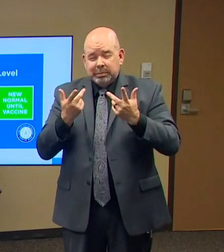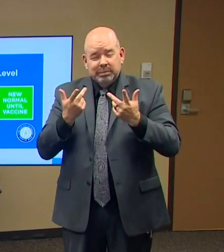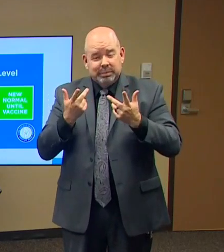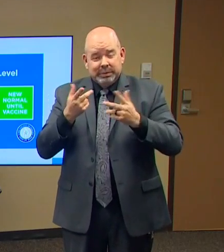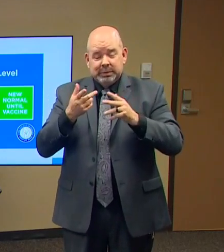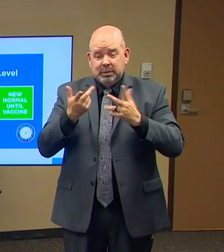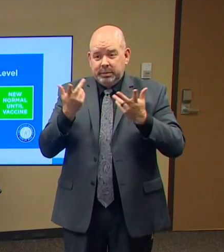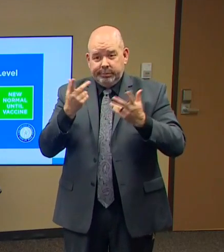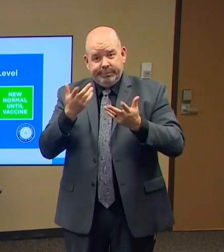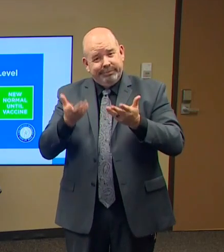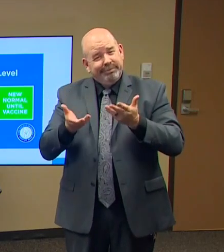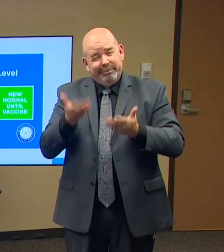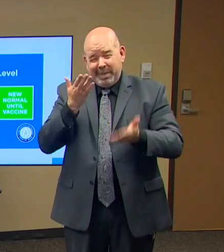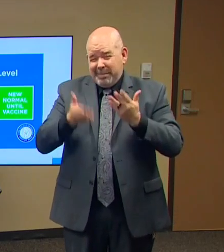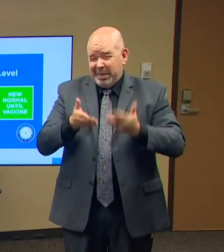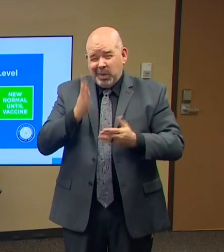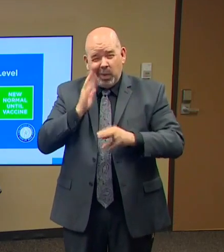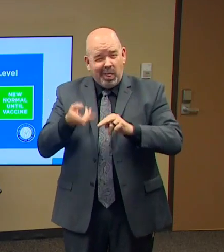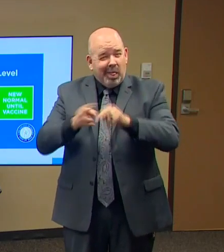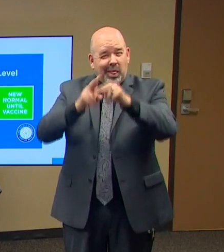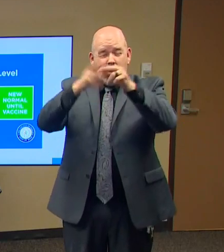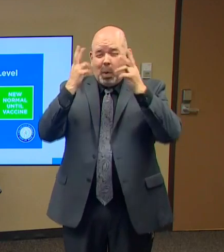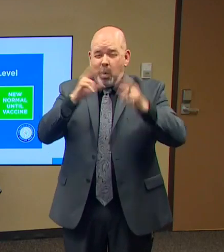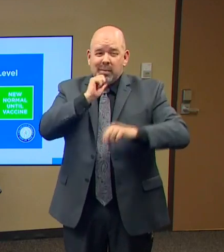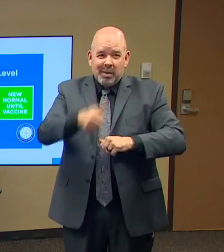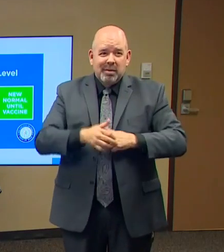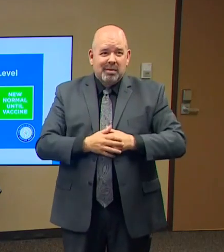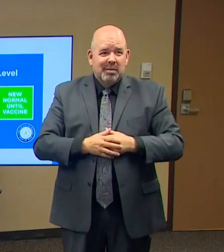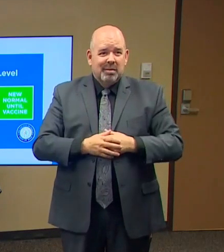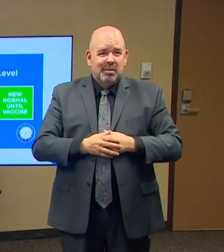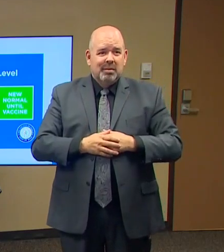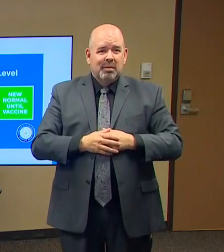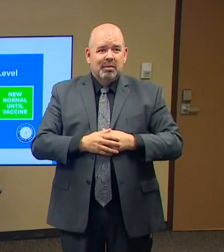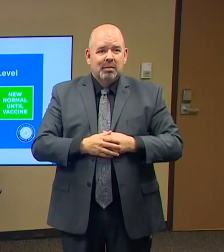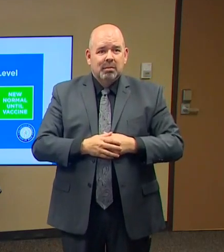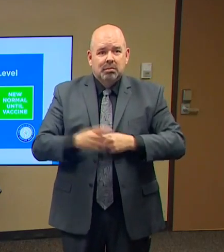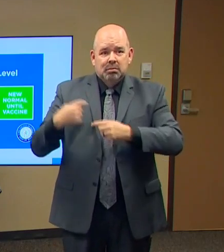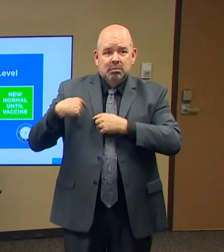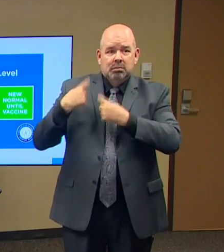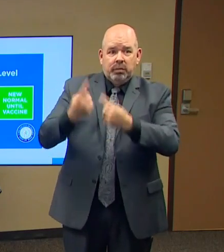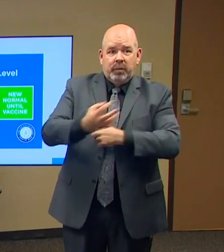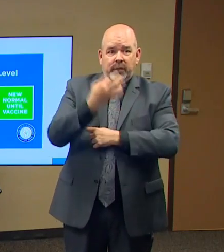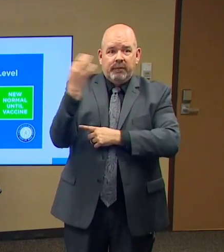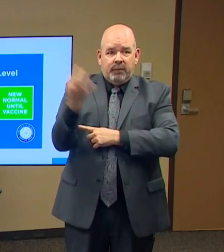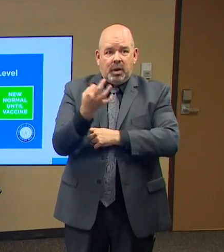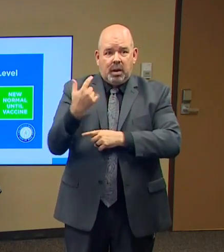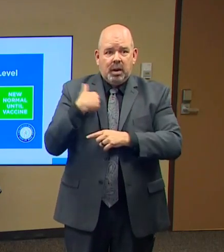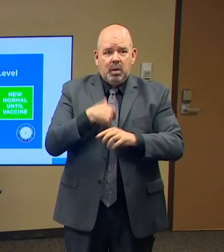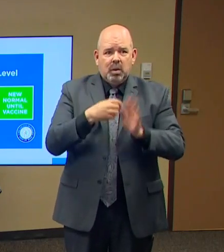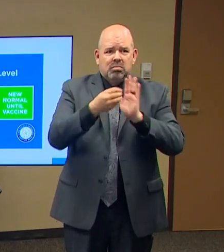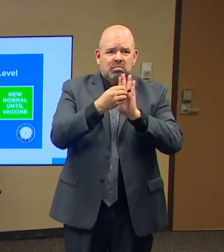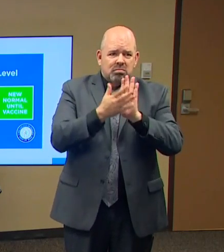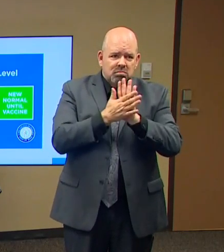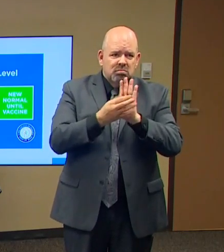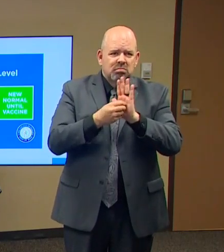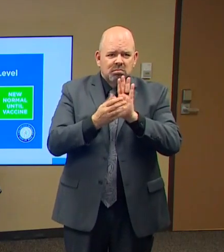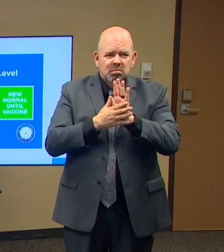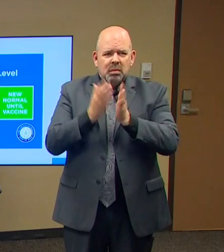report some of these and in our Tuesday, Friday reports, we put, some of the demographic information on who's positive. And